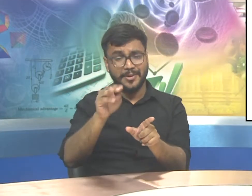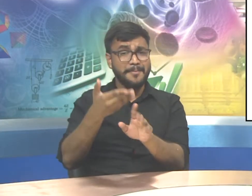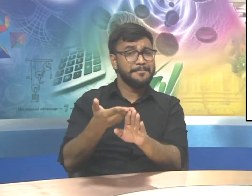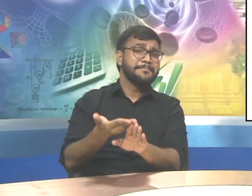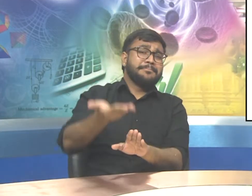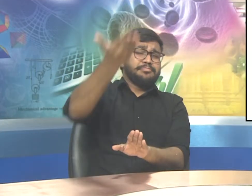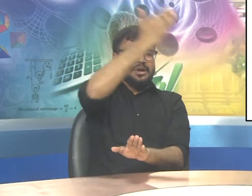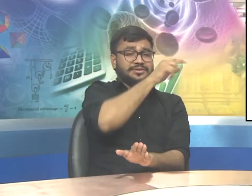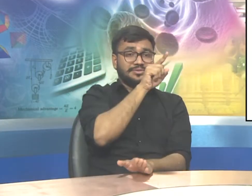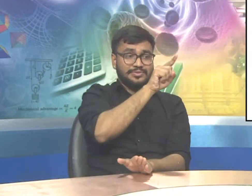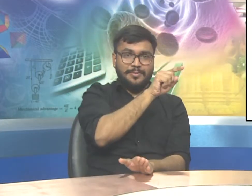10,000 years ago.